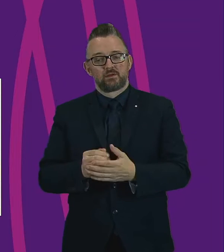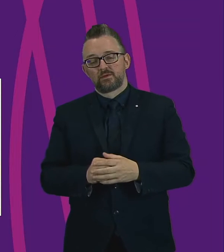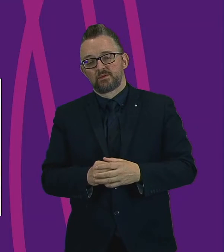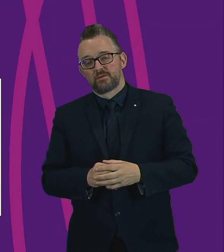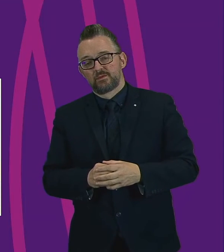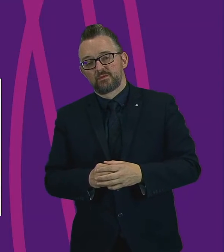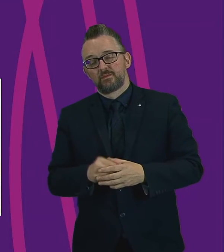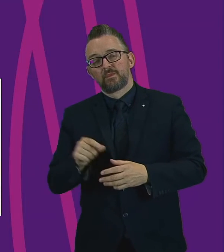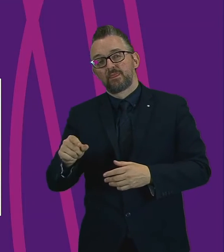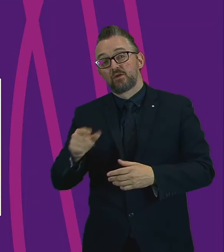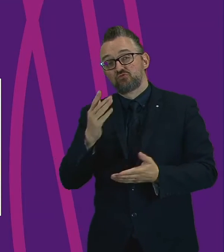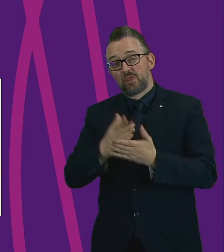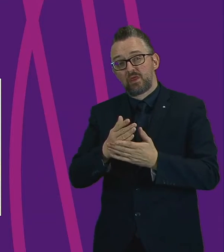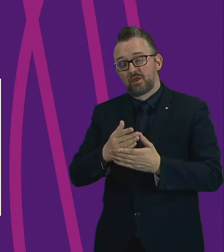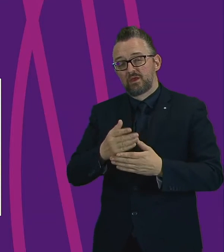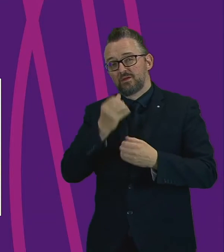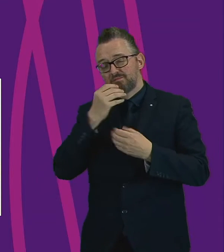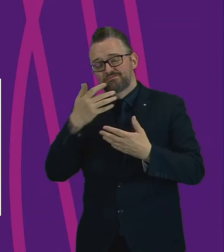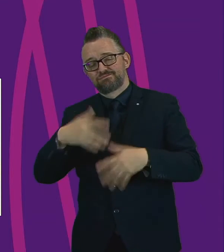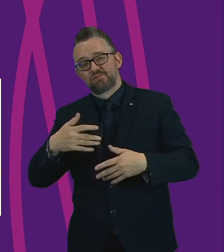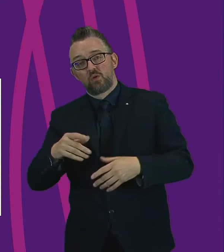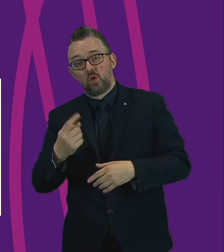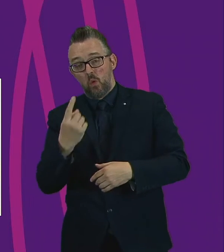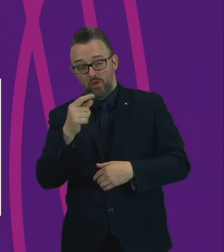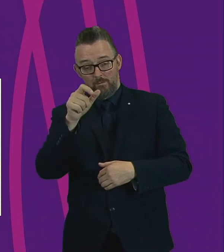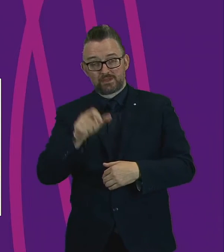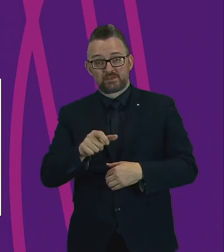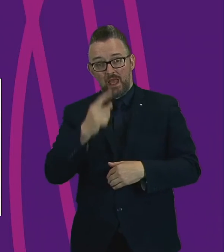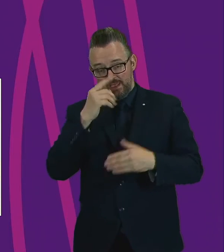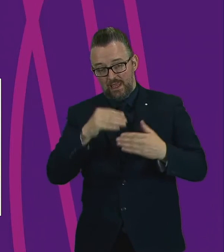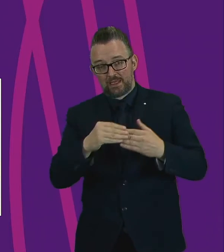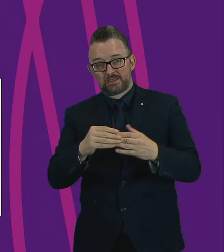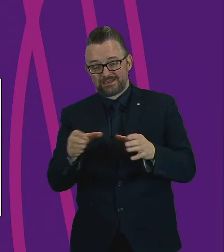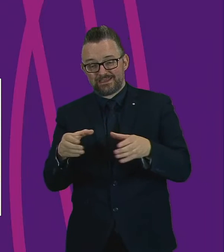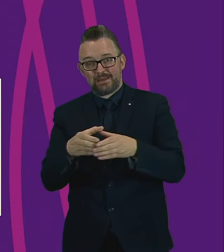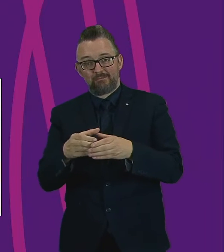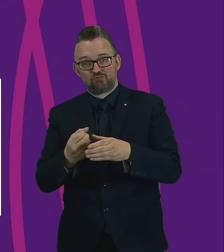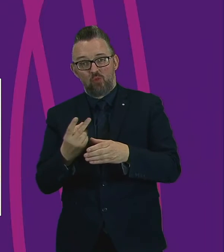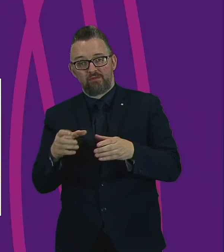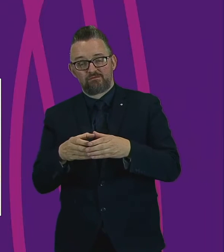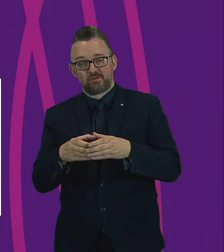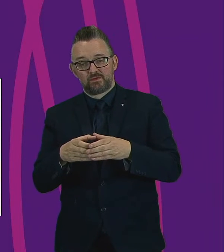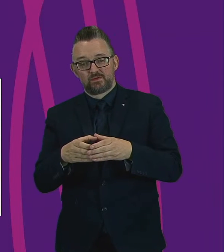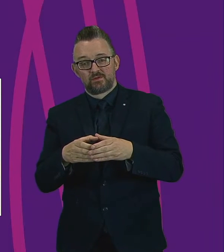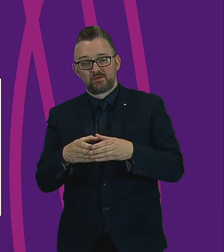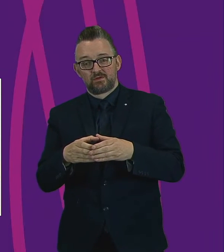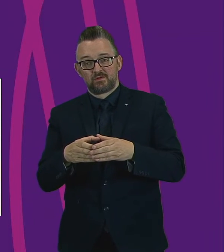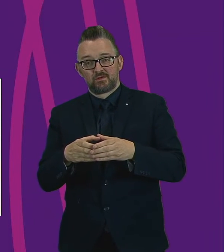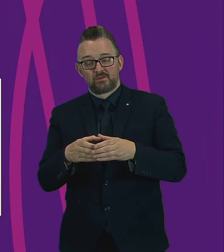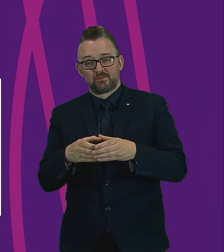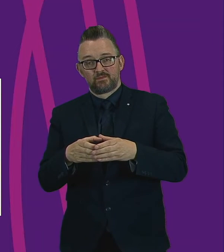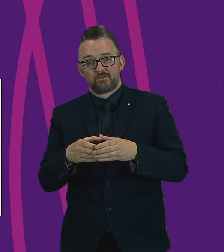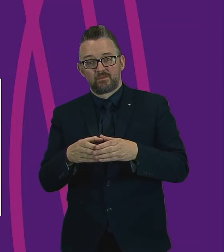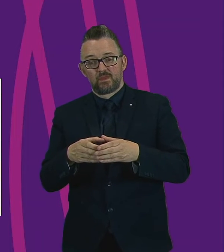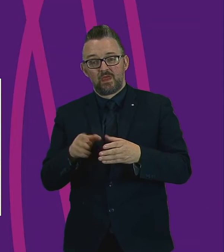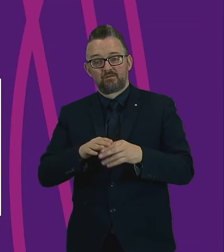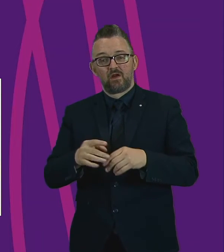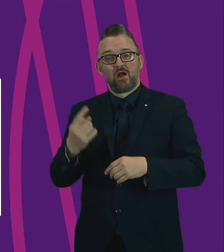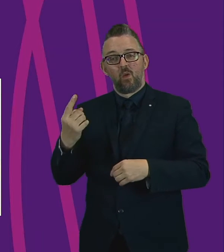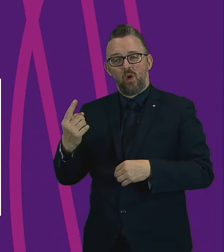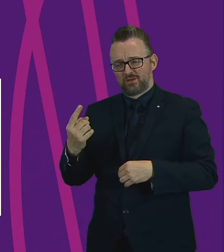It's amazing what one man can do leading a team of 12. They can even exceed when one of them is a